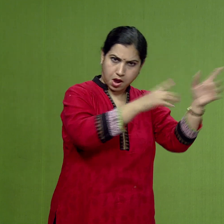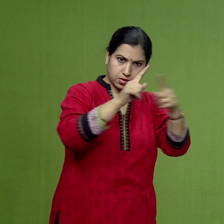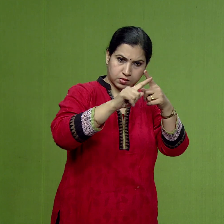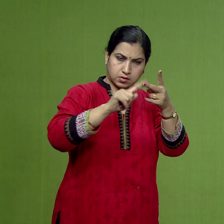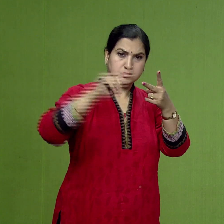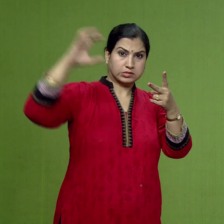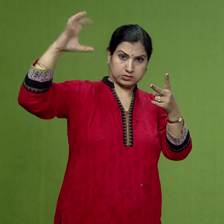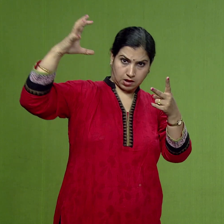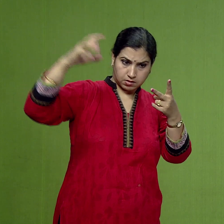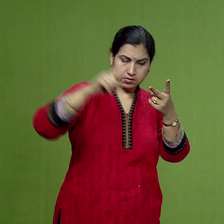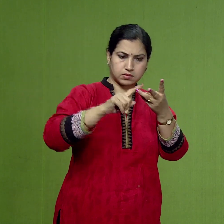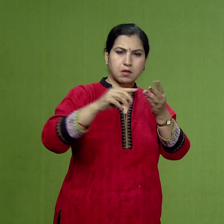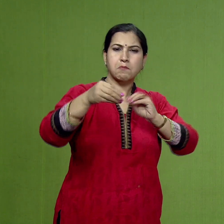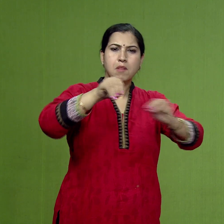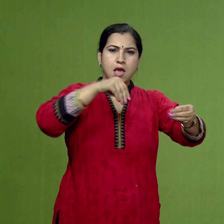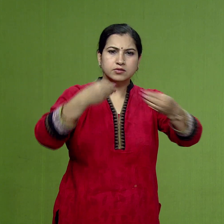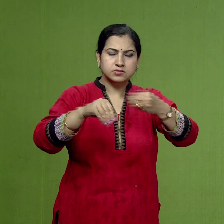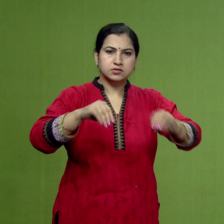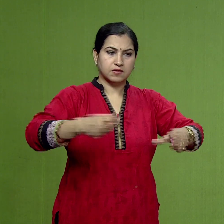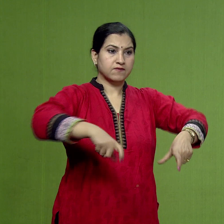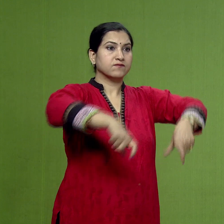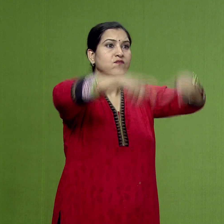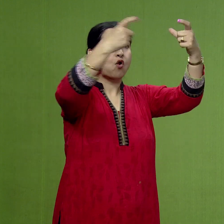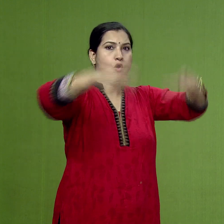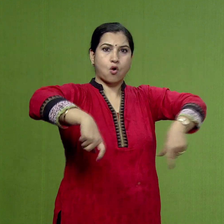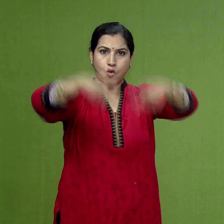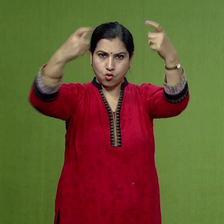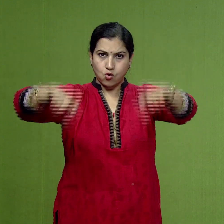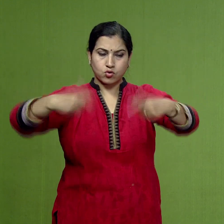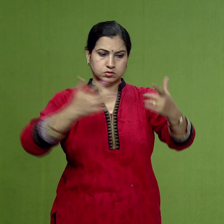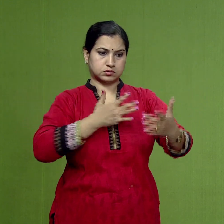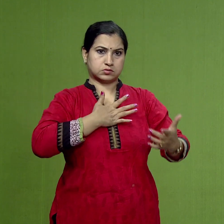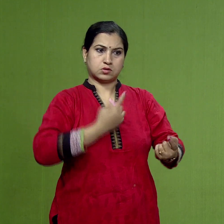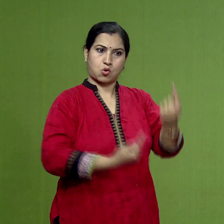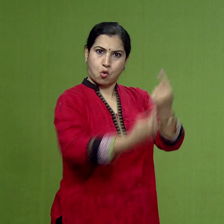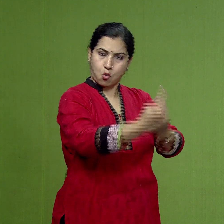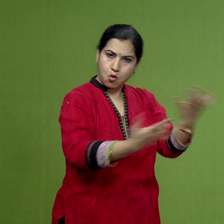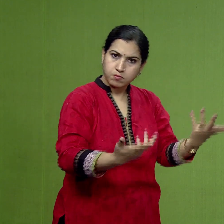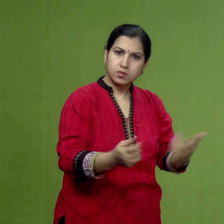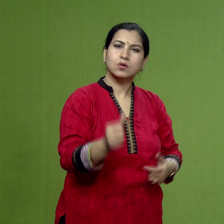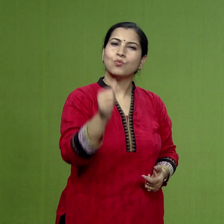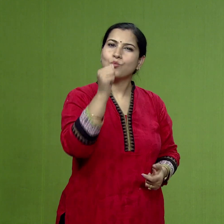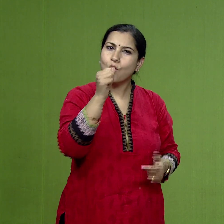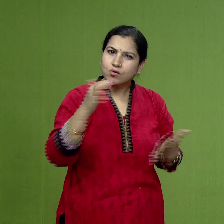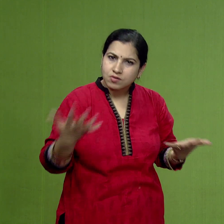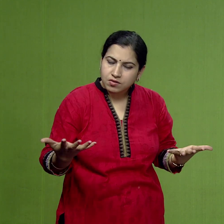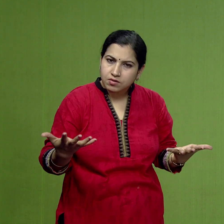plastic, forest, crops, water,